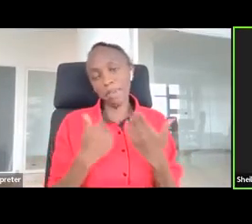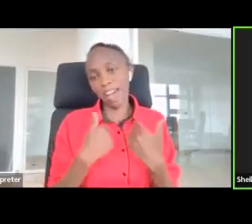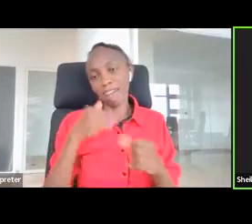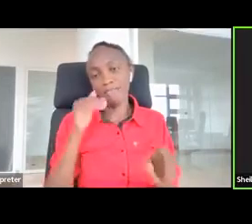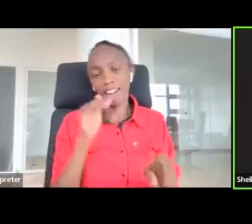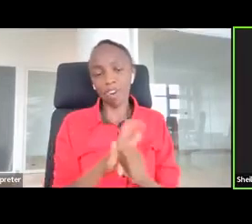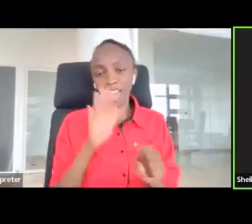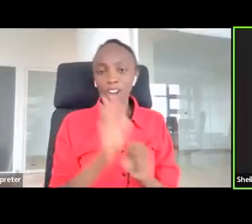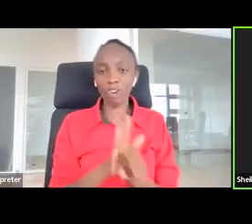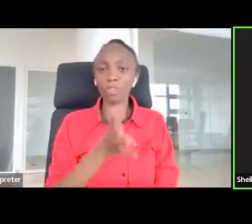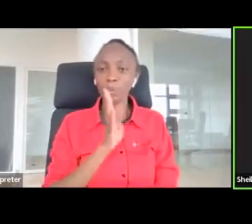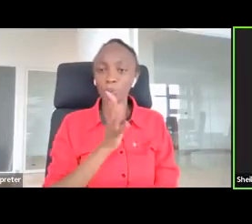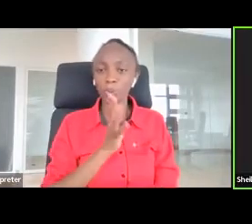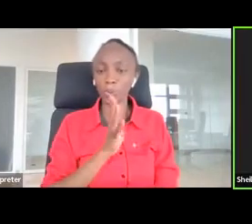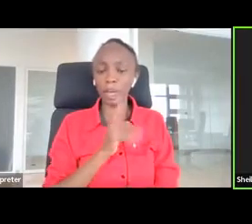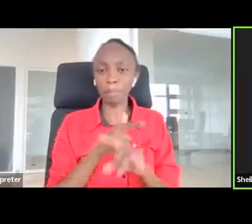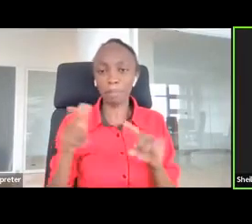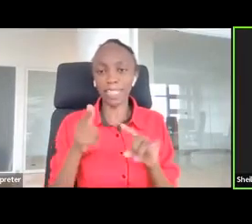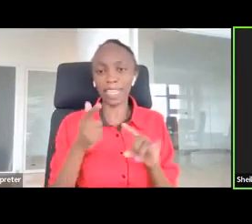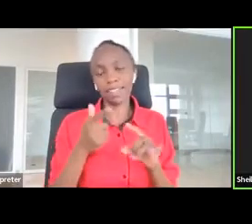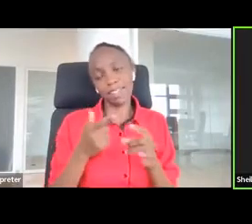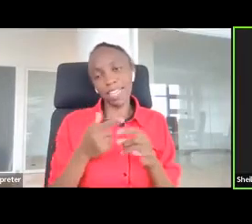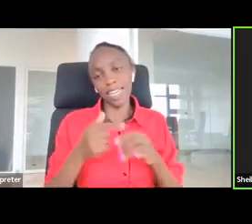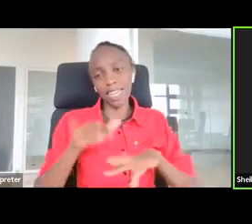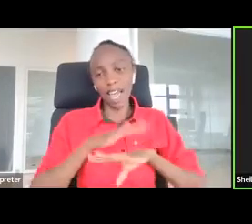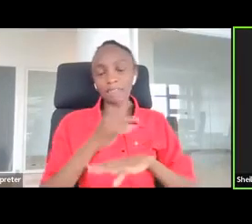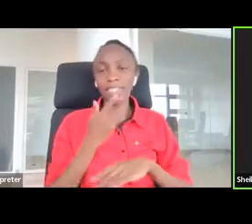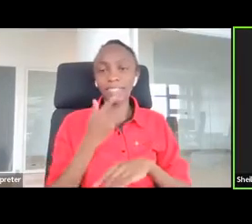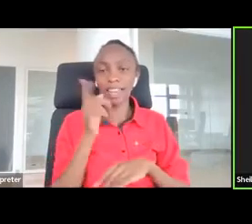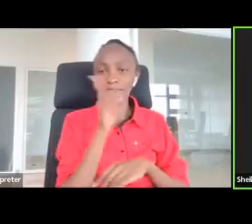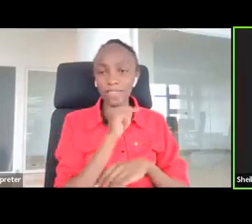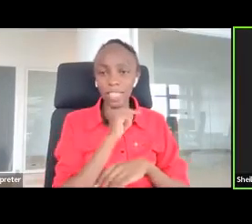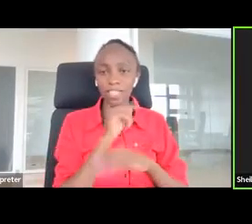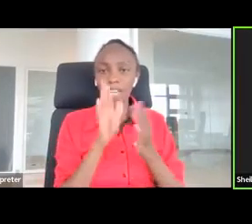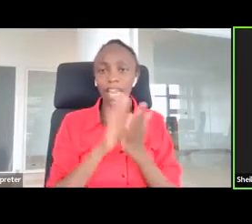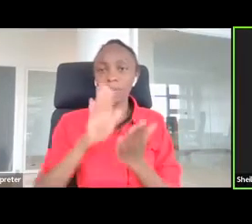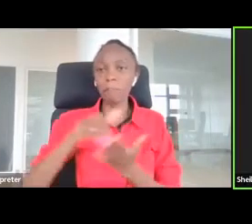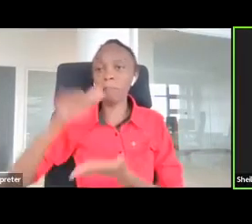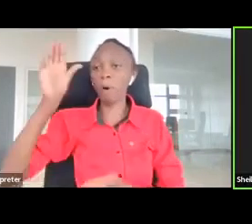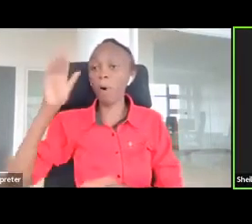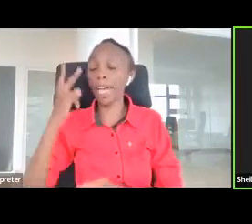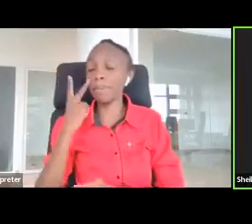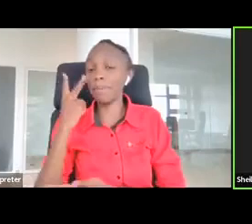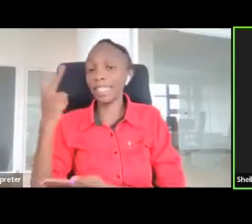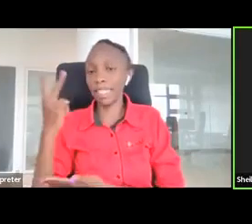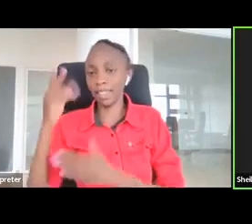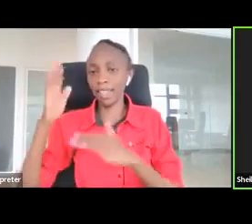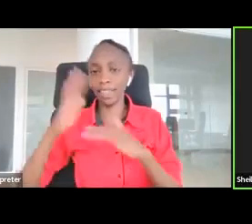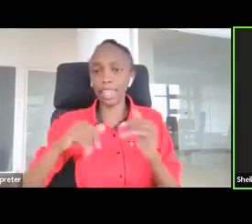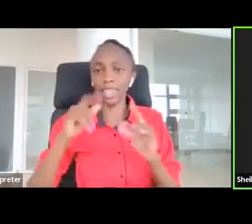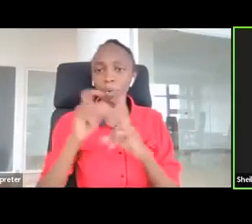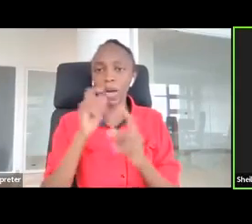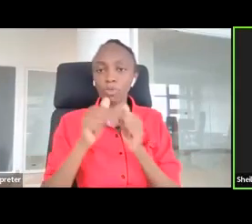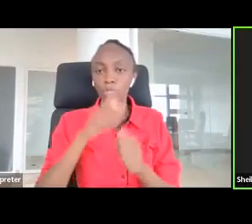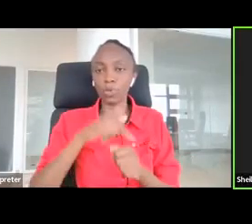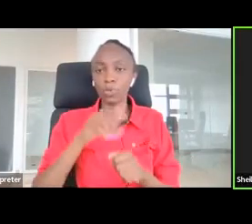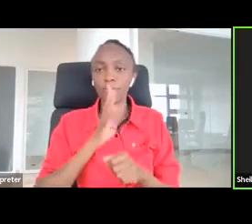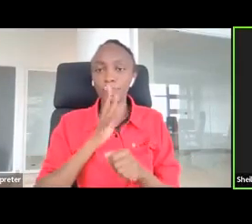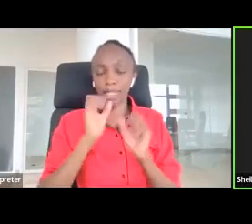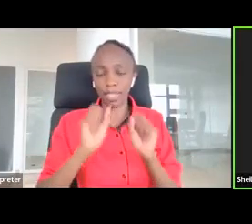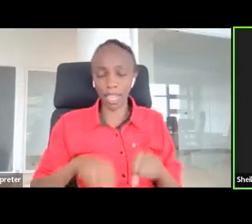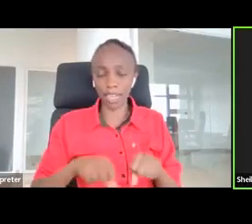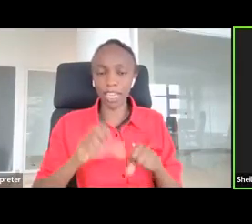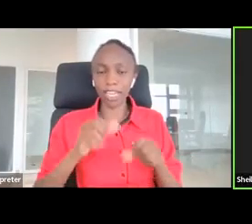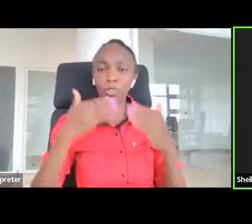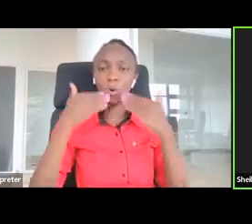to say that enough has been said and more can be seen more than the words we can speak. So thank you so much. We